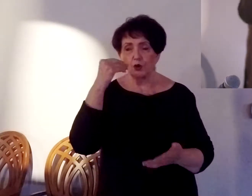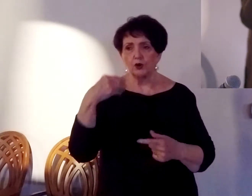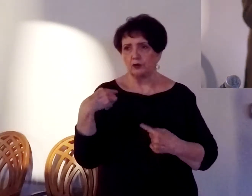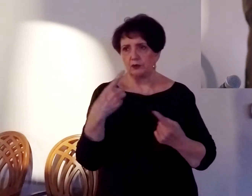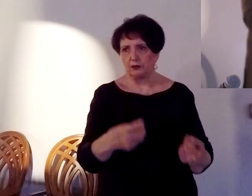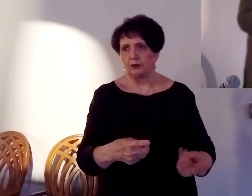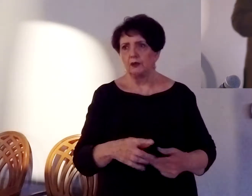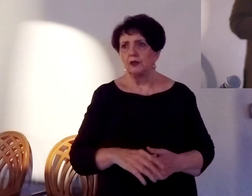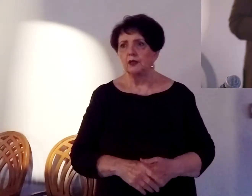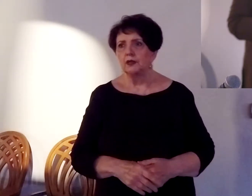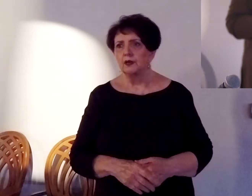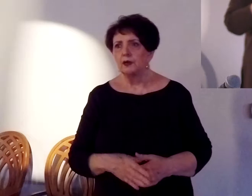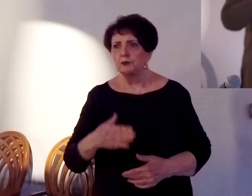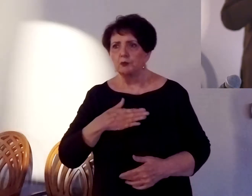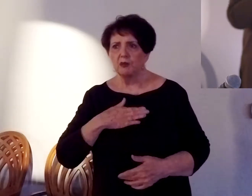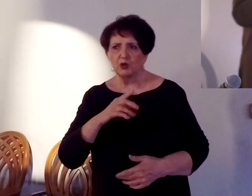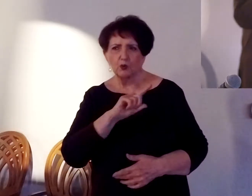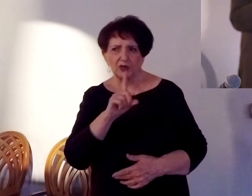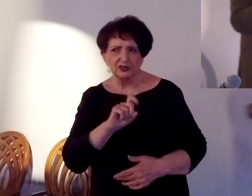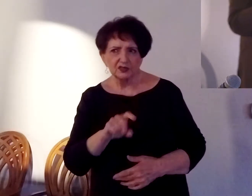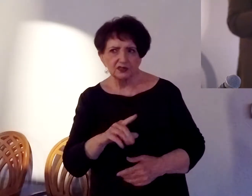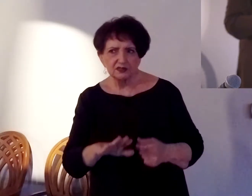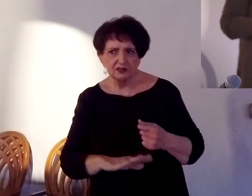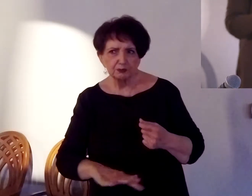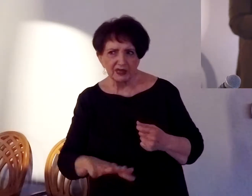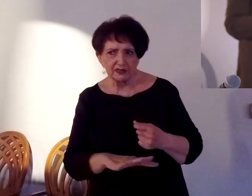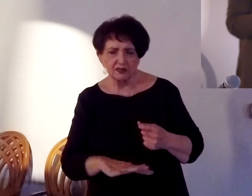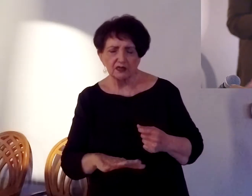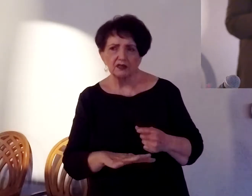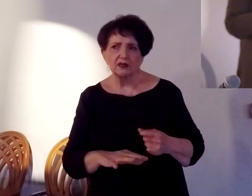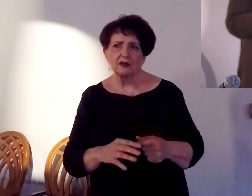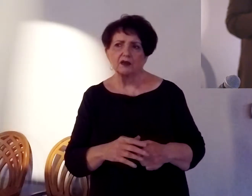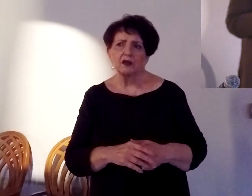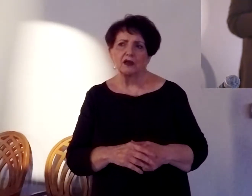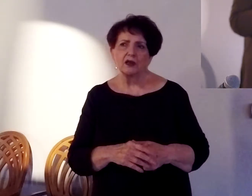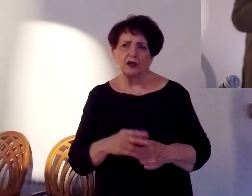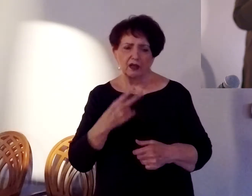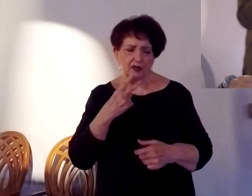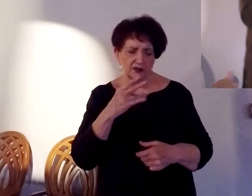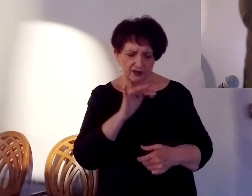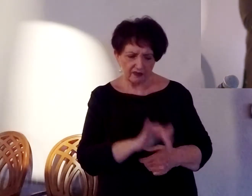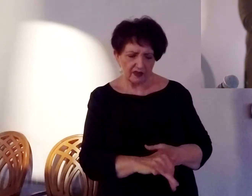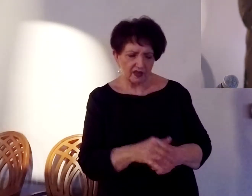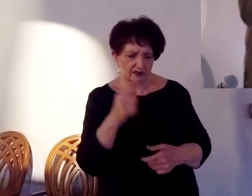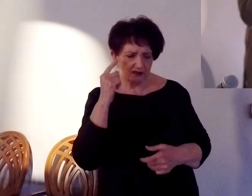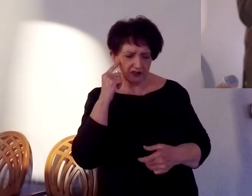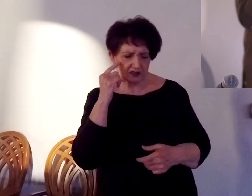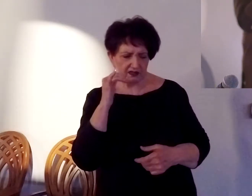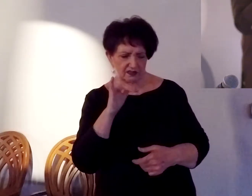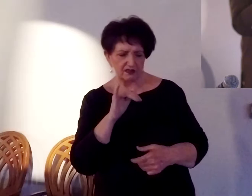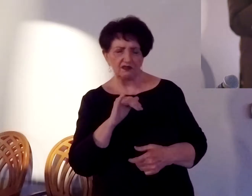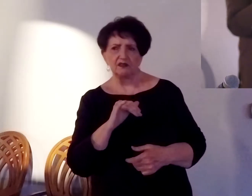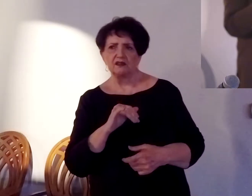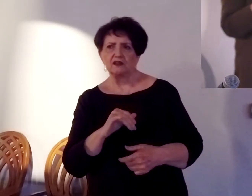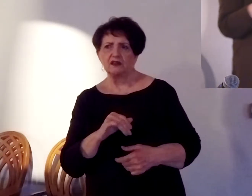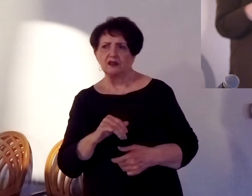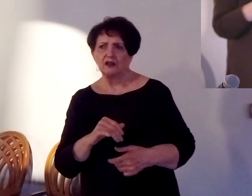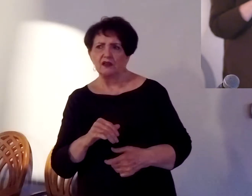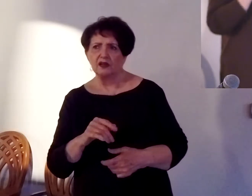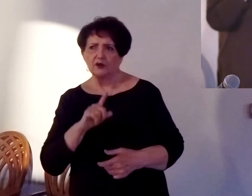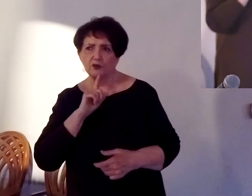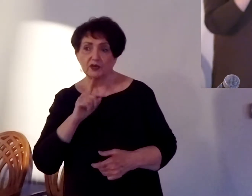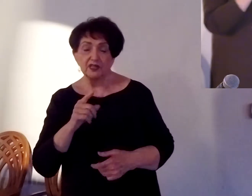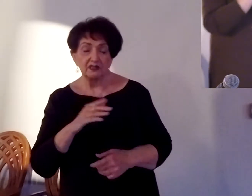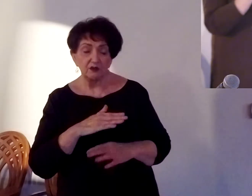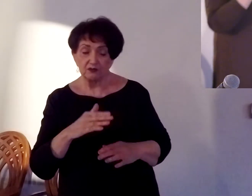question is, and this is kind of more of a basic kind of question, is I look at that and I think, is that, and I guess it's because I don't really